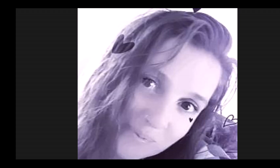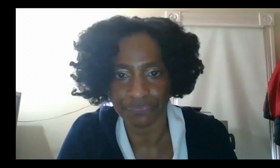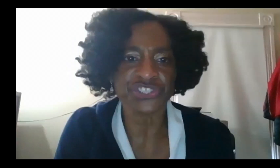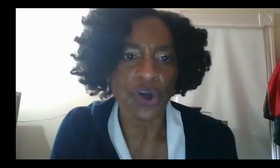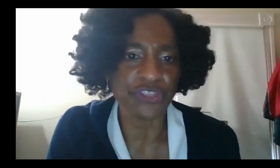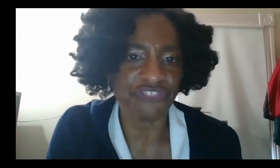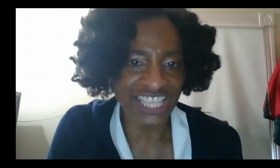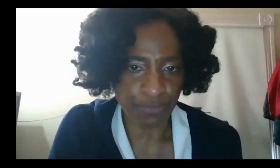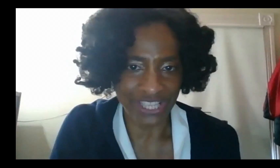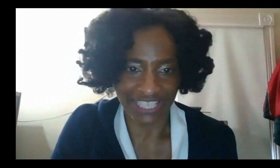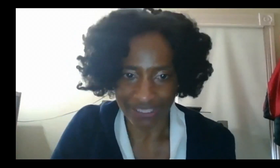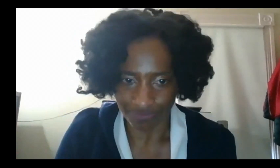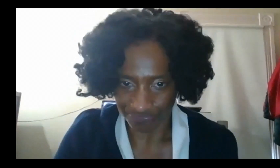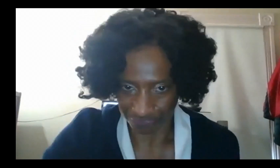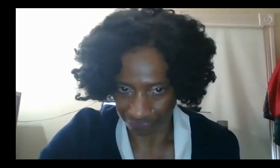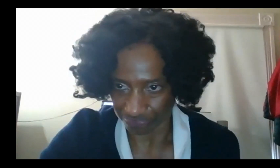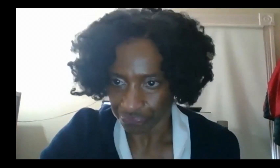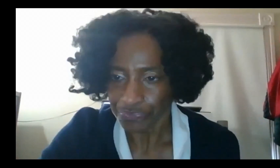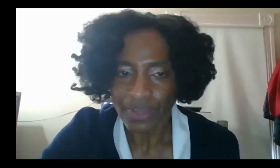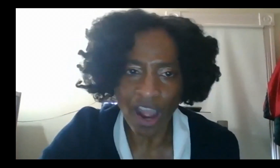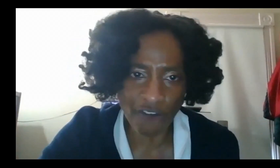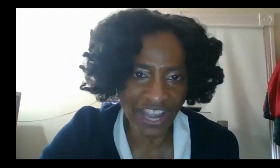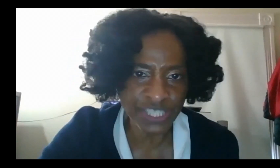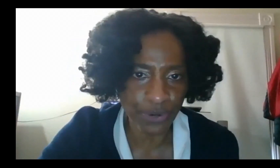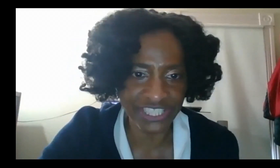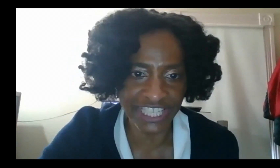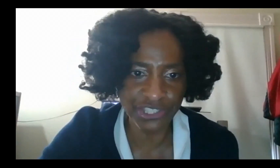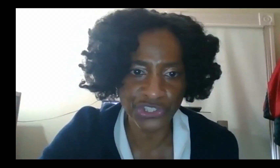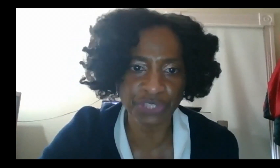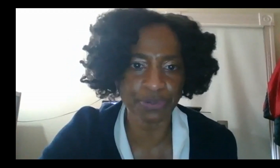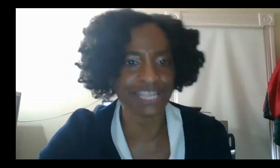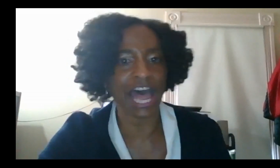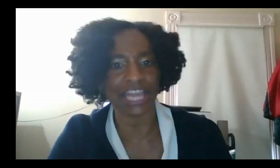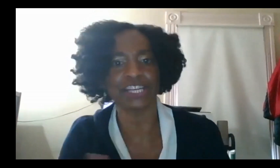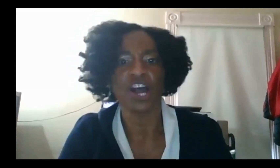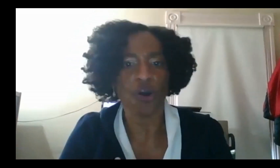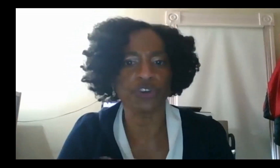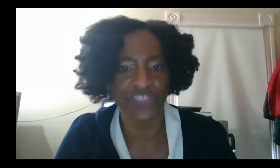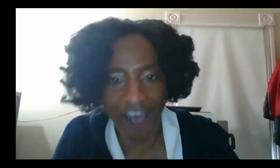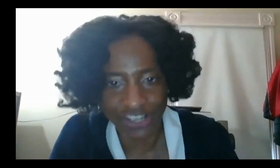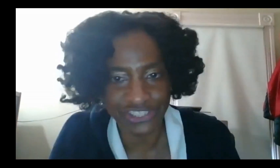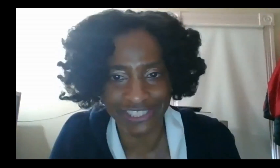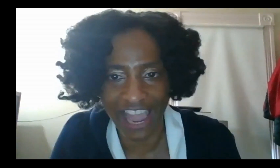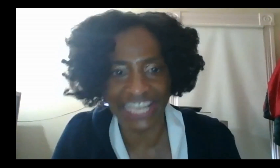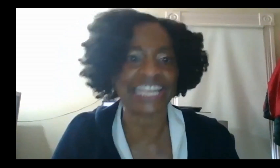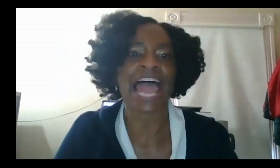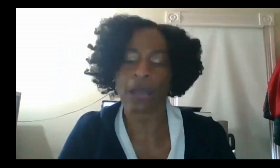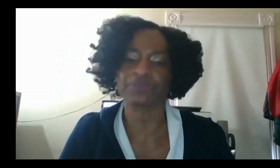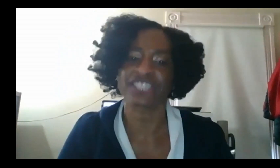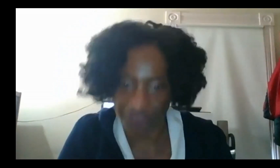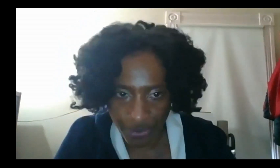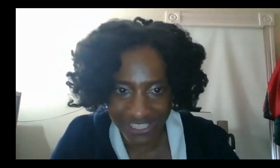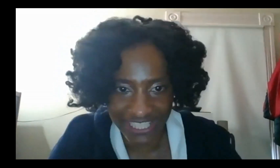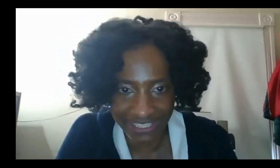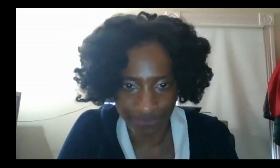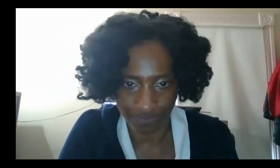Now we're going to install the vice president. Our vice president should preside over the Honor Society in